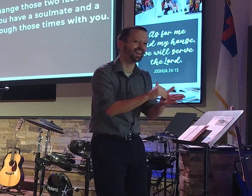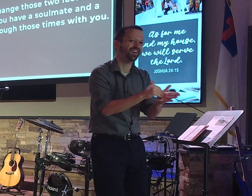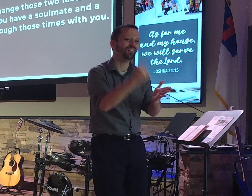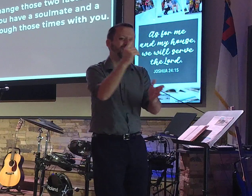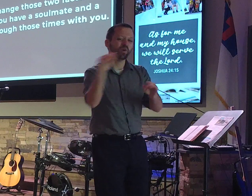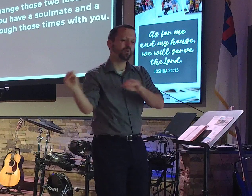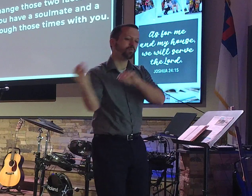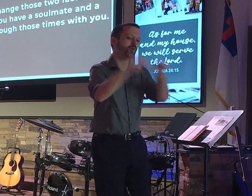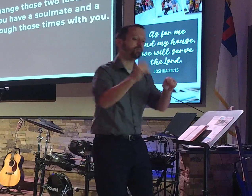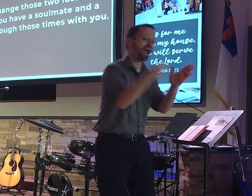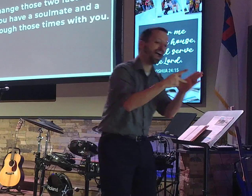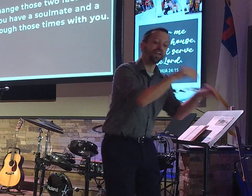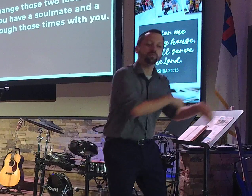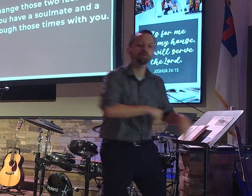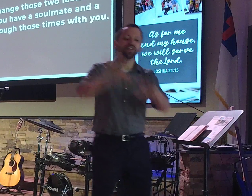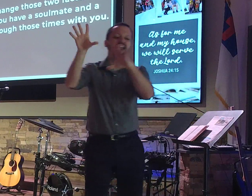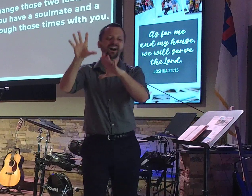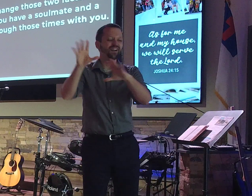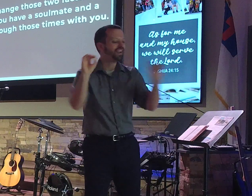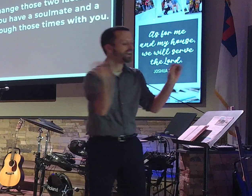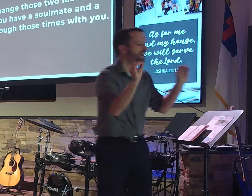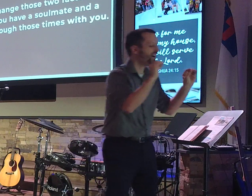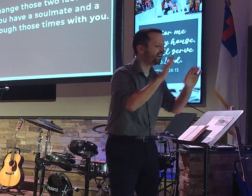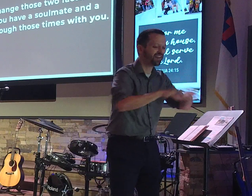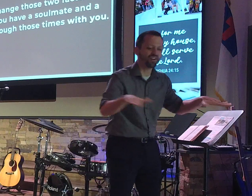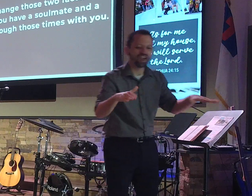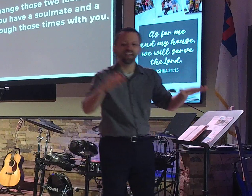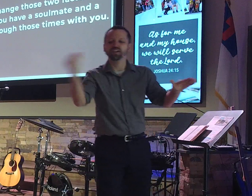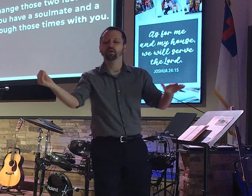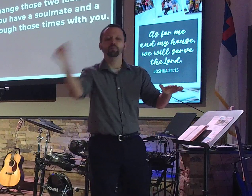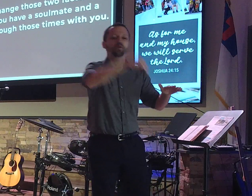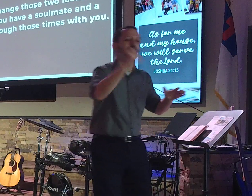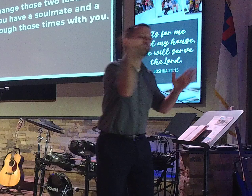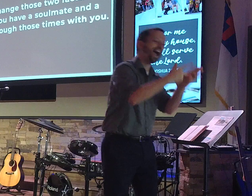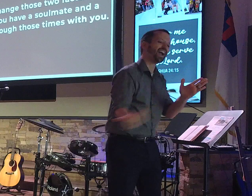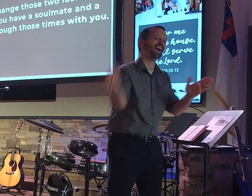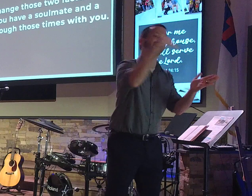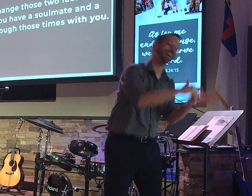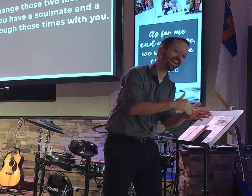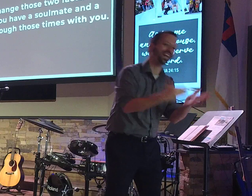Then we were empty nesters. Then we were married with one kid at home.